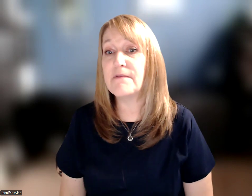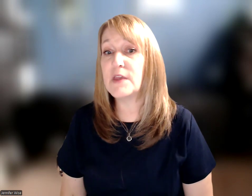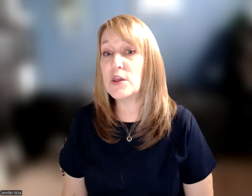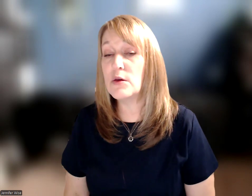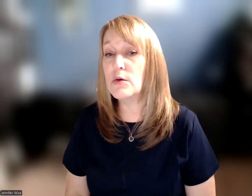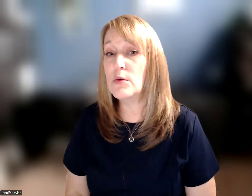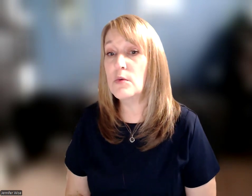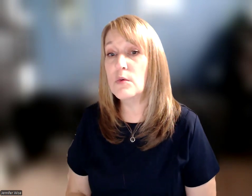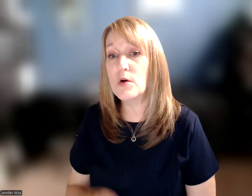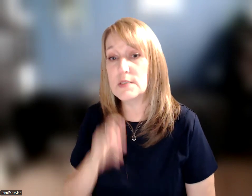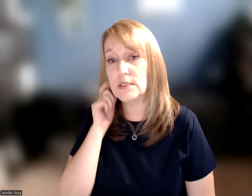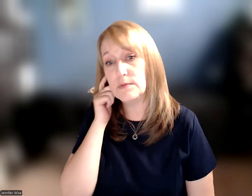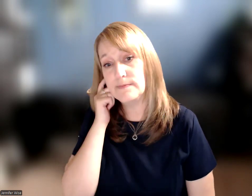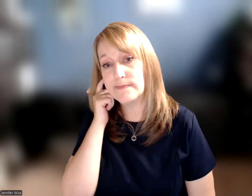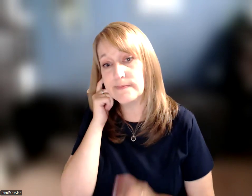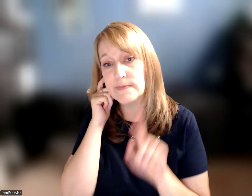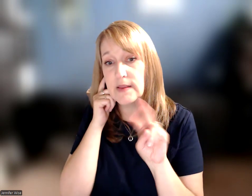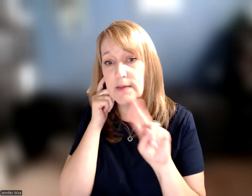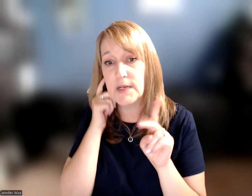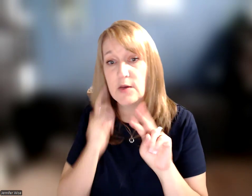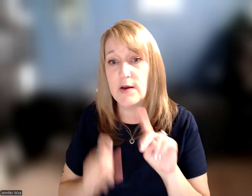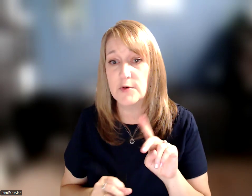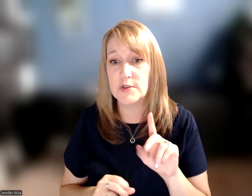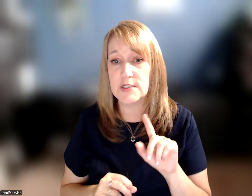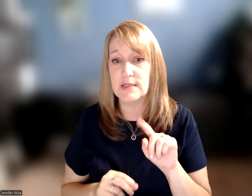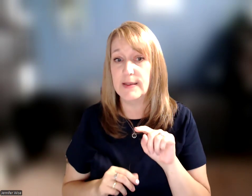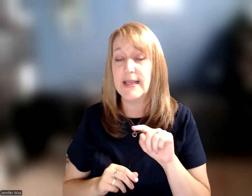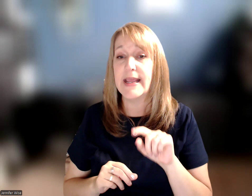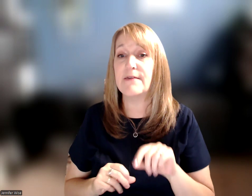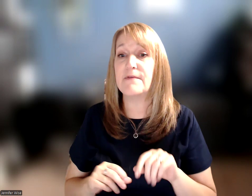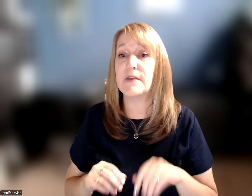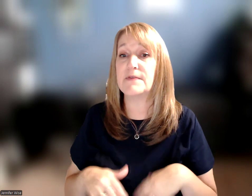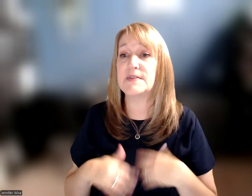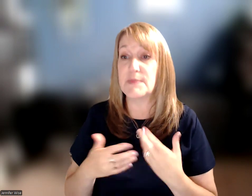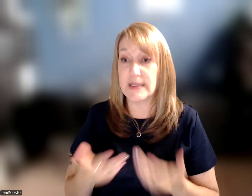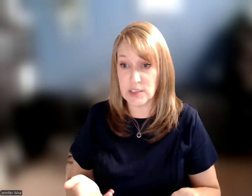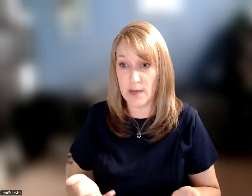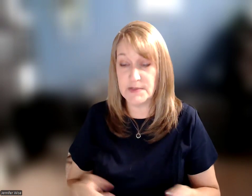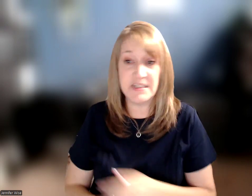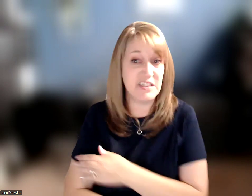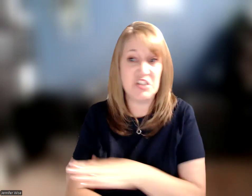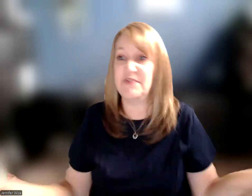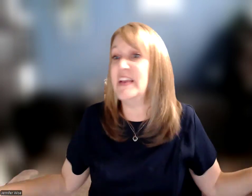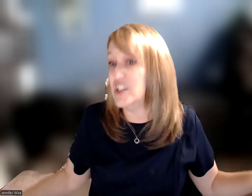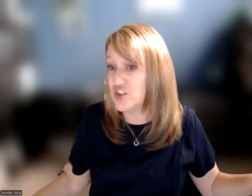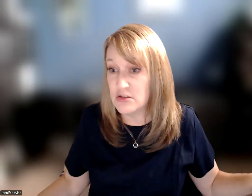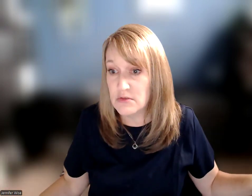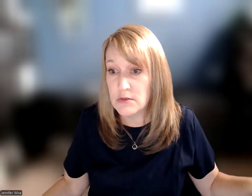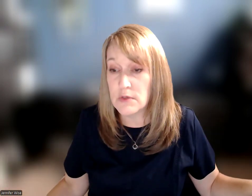If you want to, I think I'm going to go out of order just a little bit. If something stops because it's just finished,